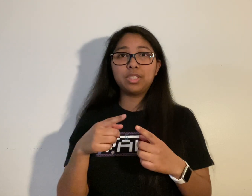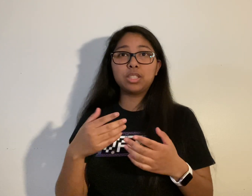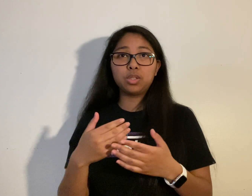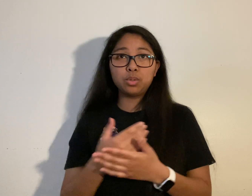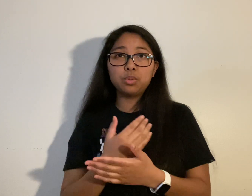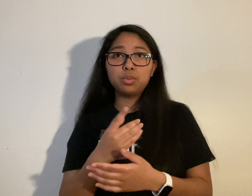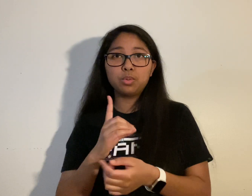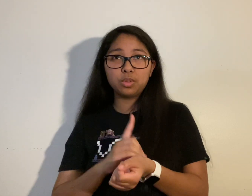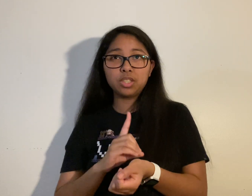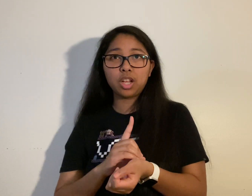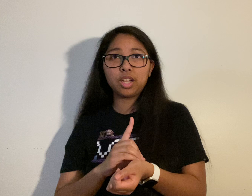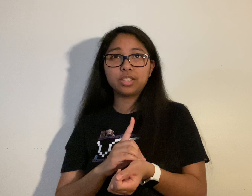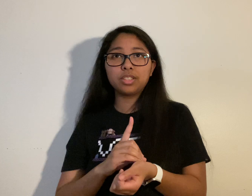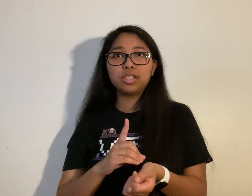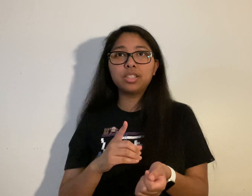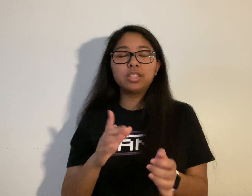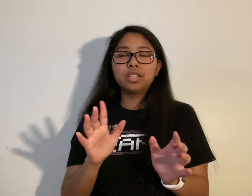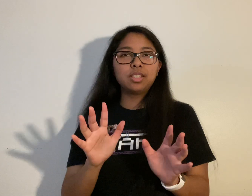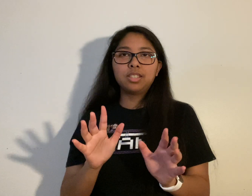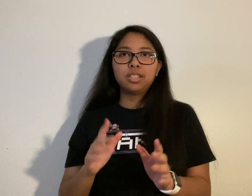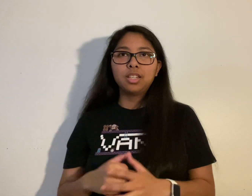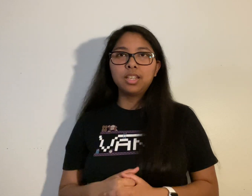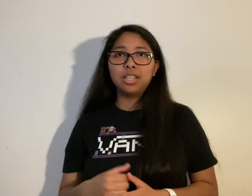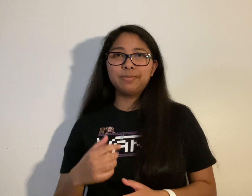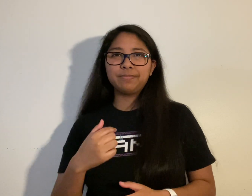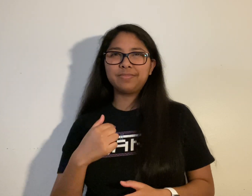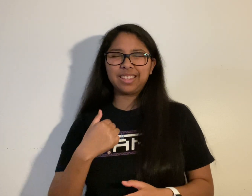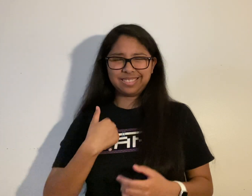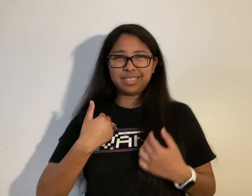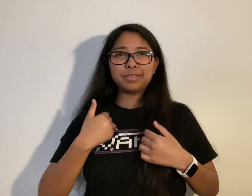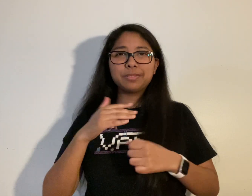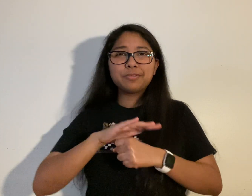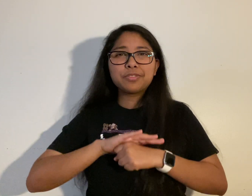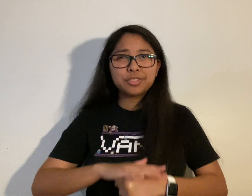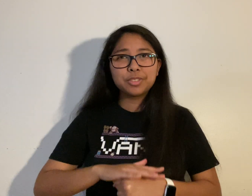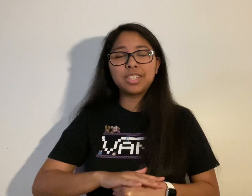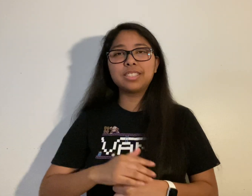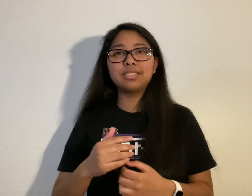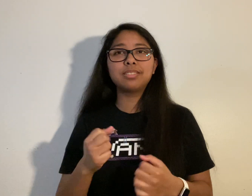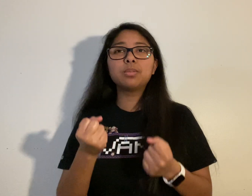worried about my child, but I have to deal with so much anxiety before I even get to the doctor's